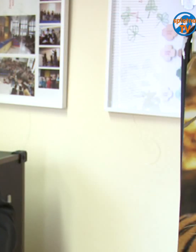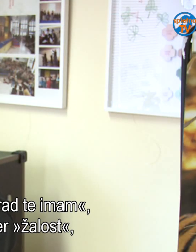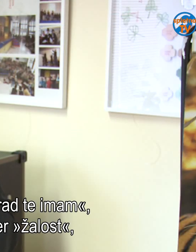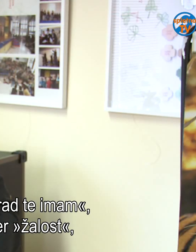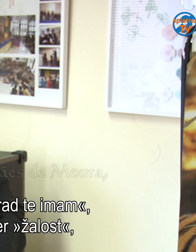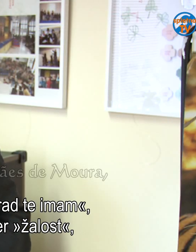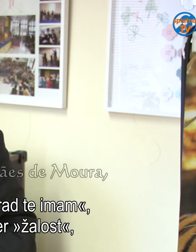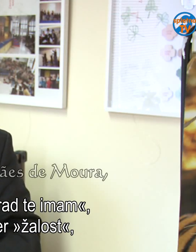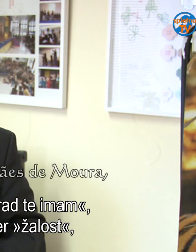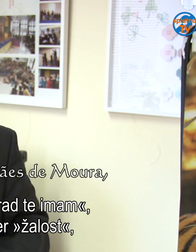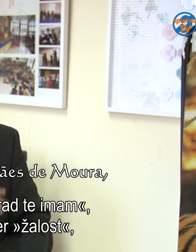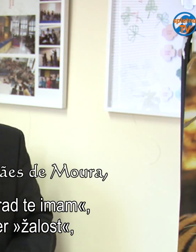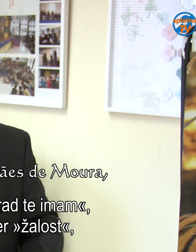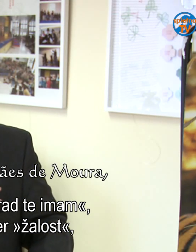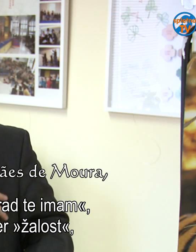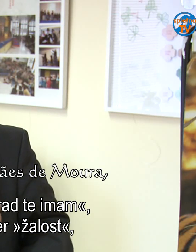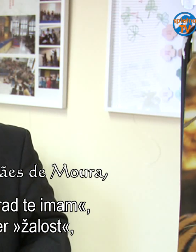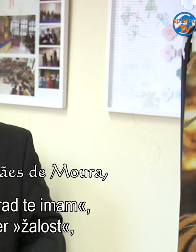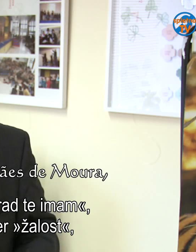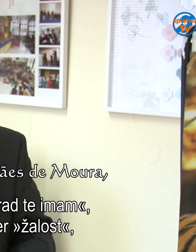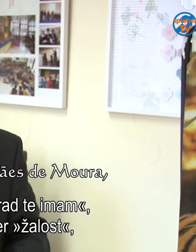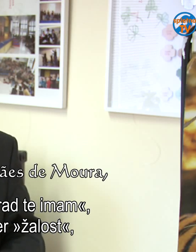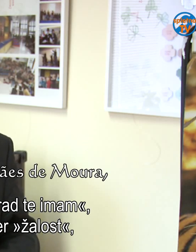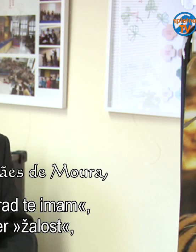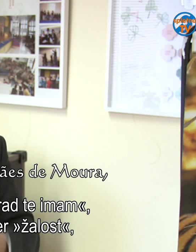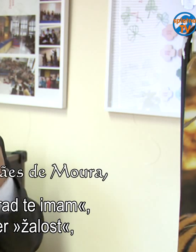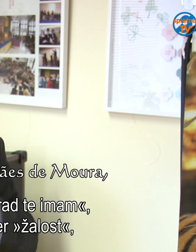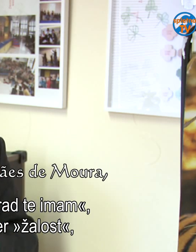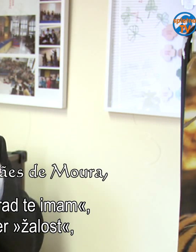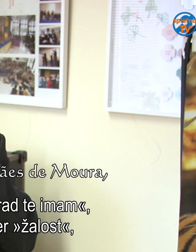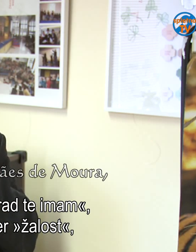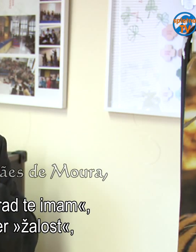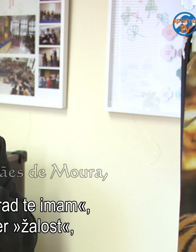instance, I will say that I love you. That's, I mean, for